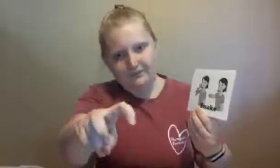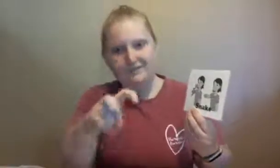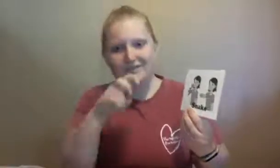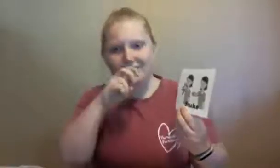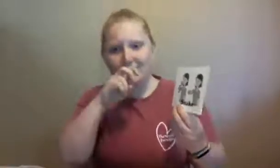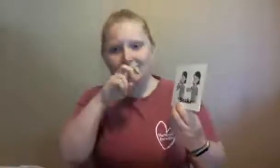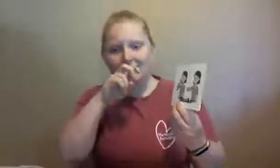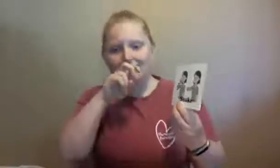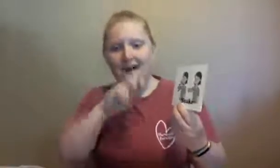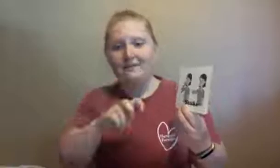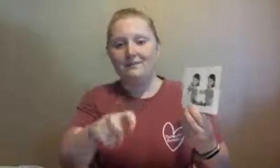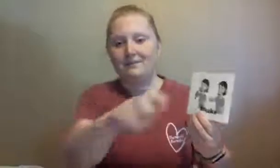So it looks like that.